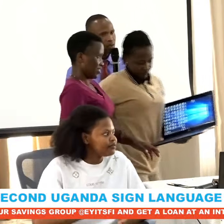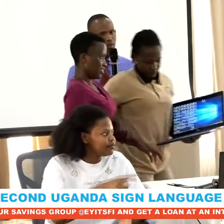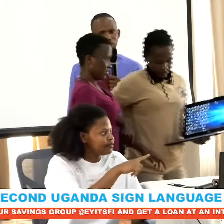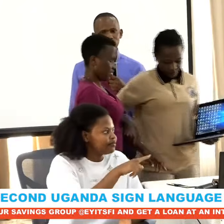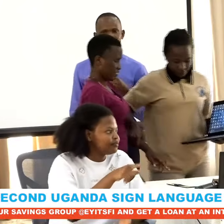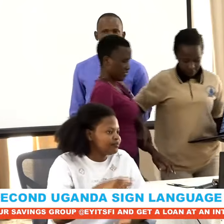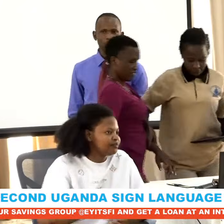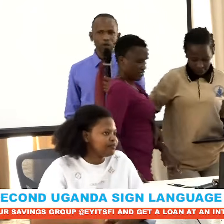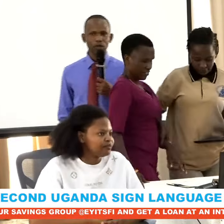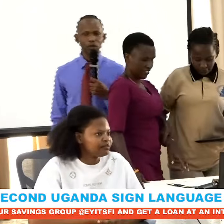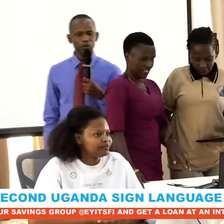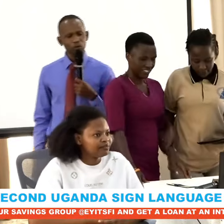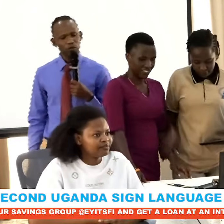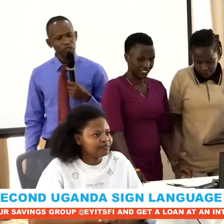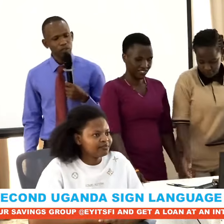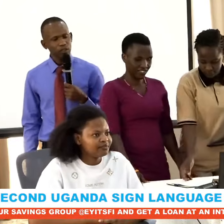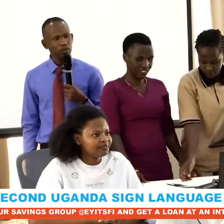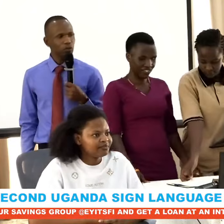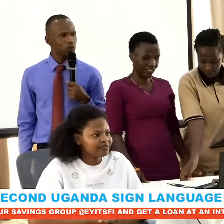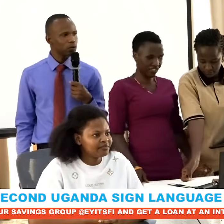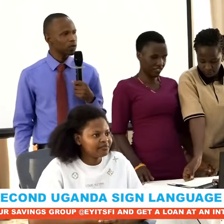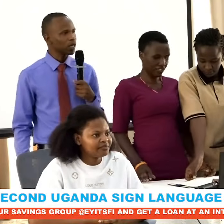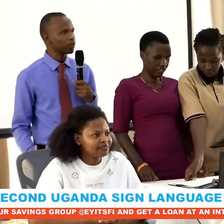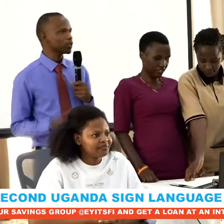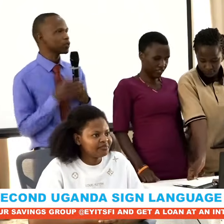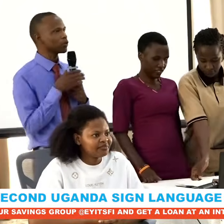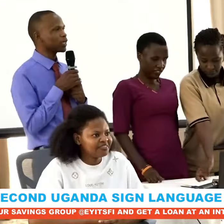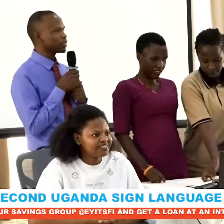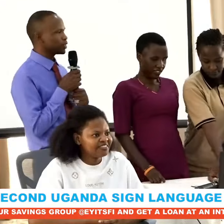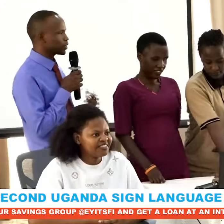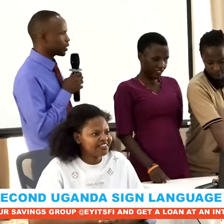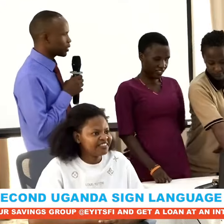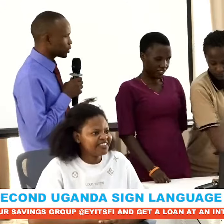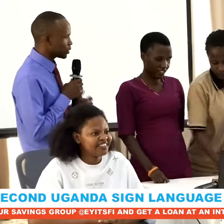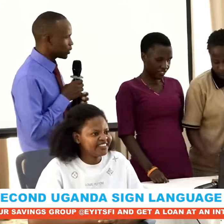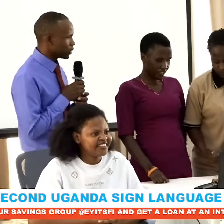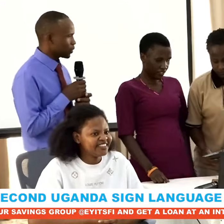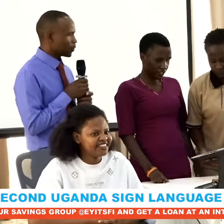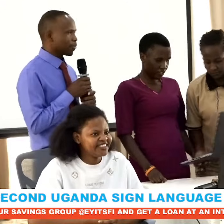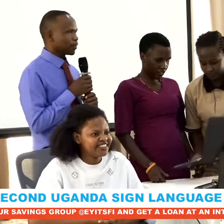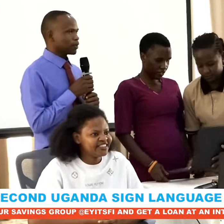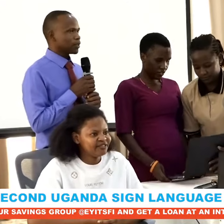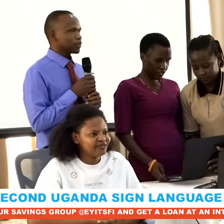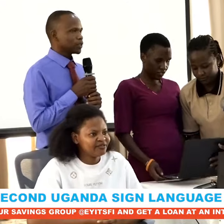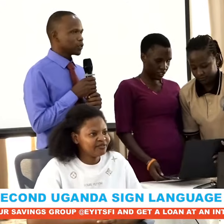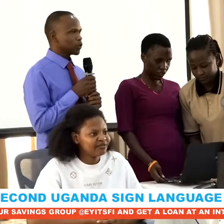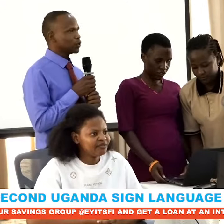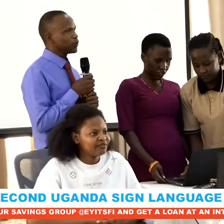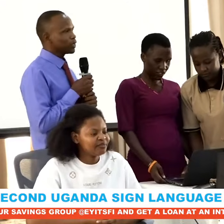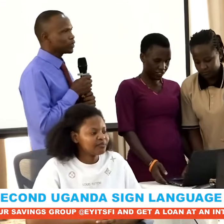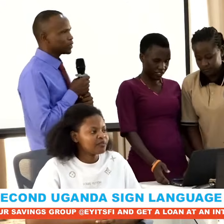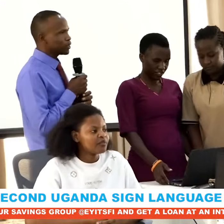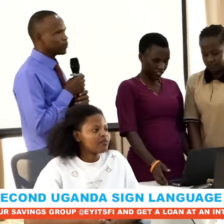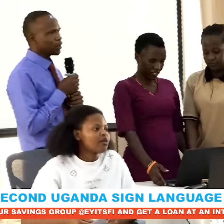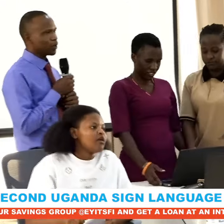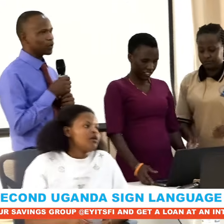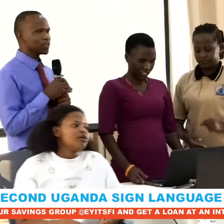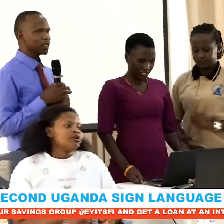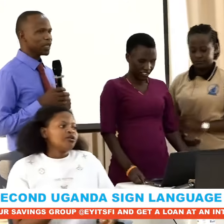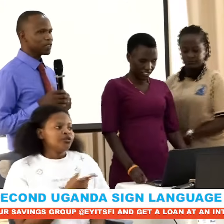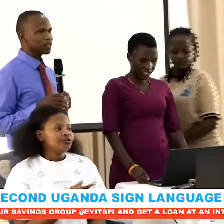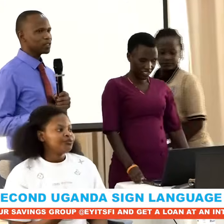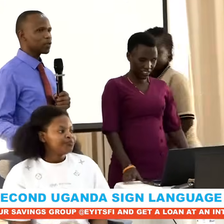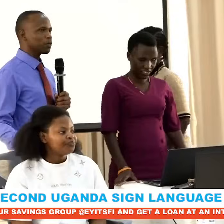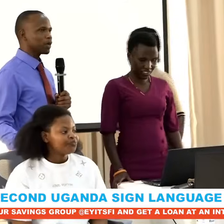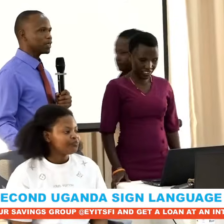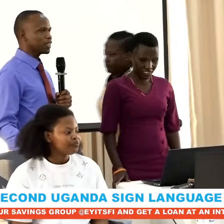PA, whom we call a personal assistant. So you will see miracles